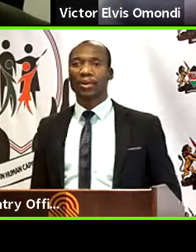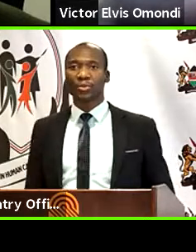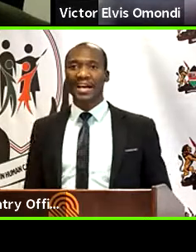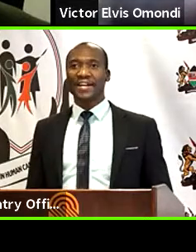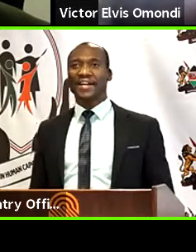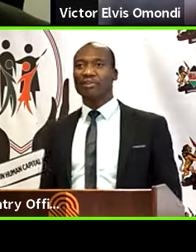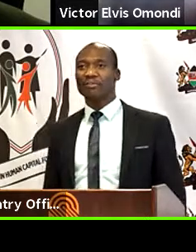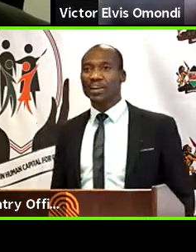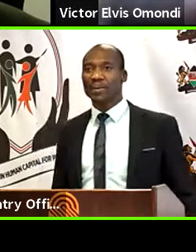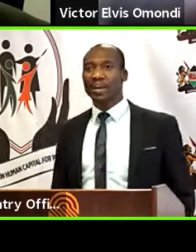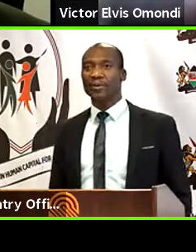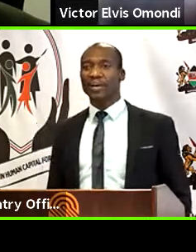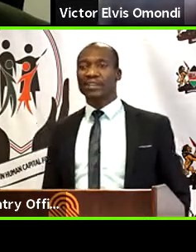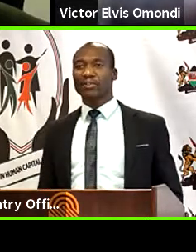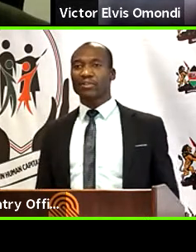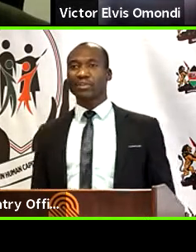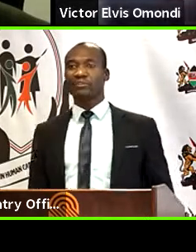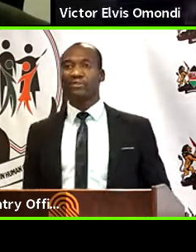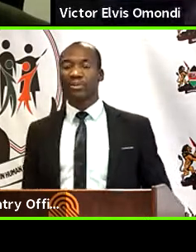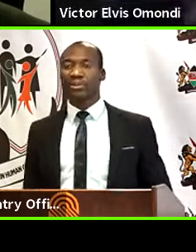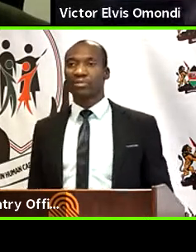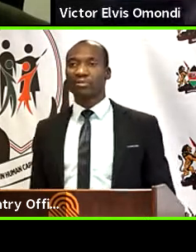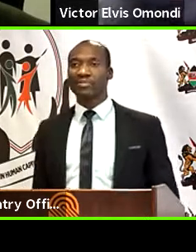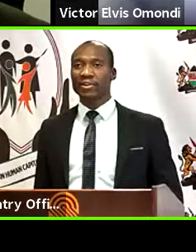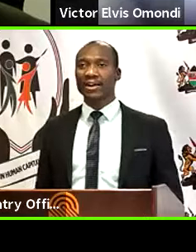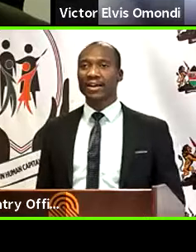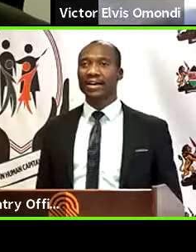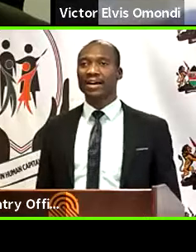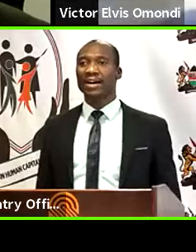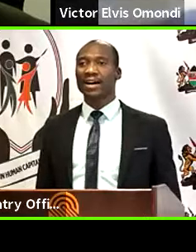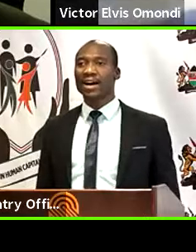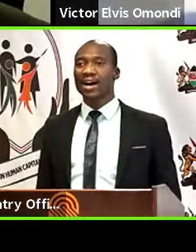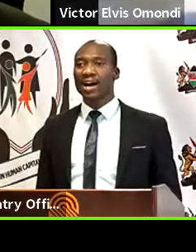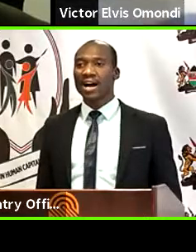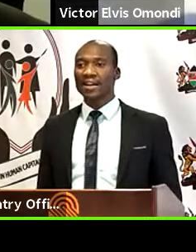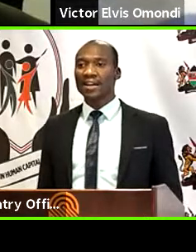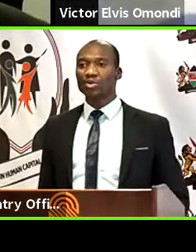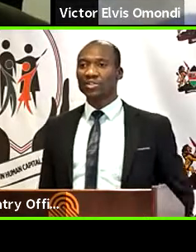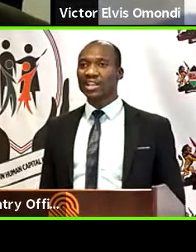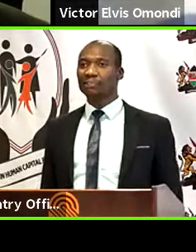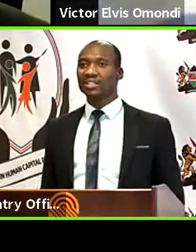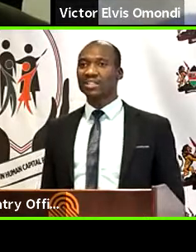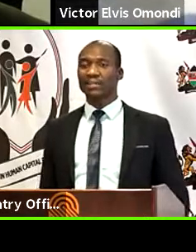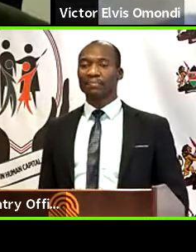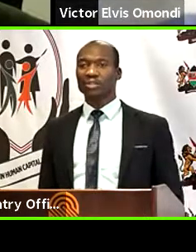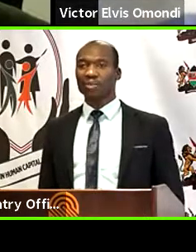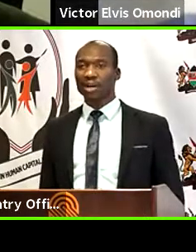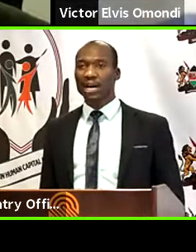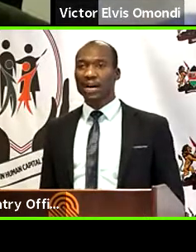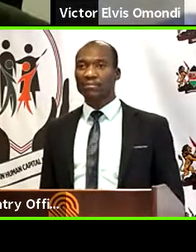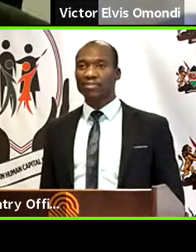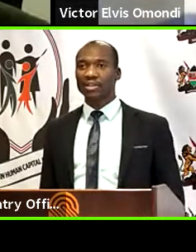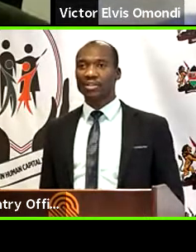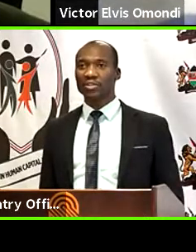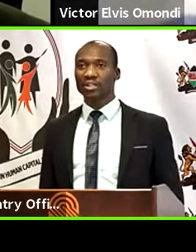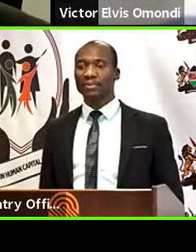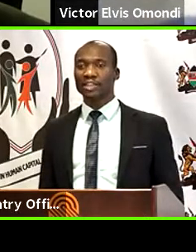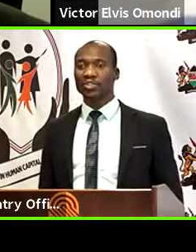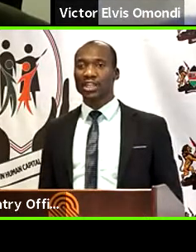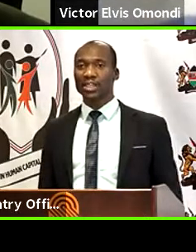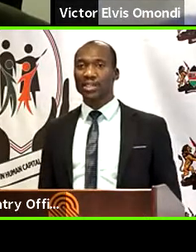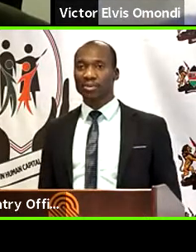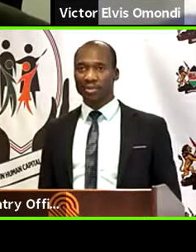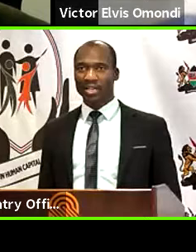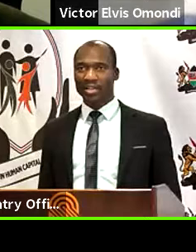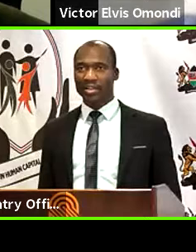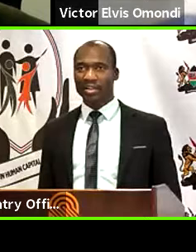Yeah, because we can hear you very well. We can follow. We've been following through very well. And also the other participants who are speaking into